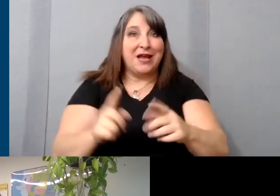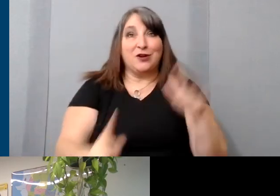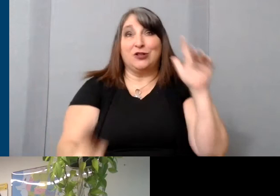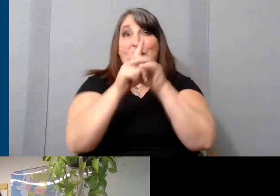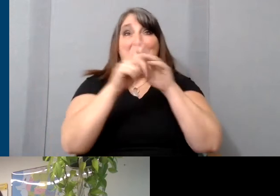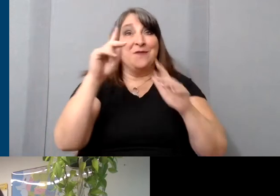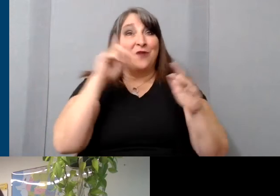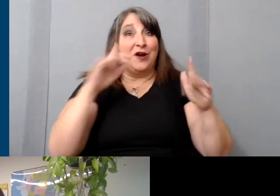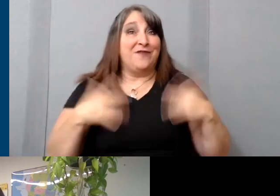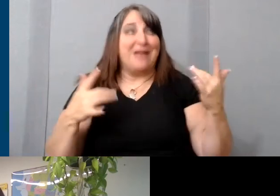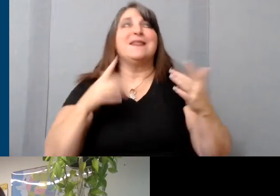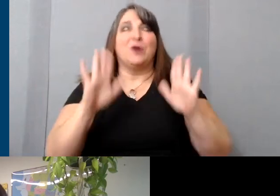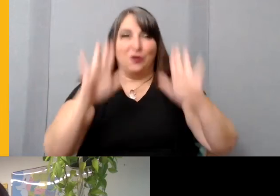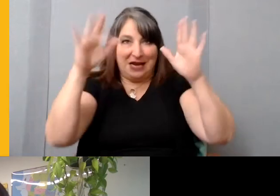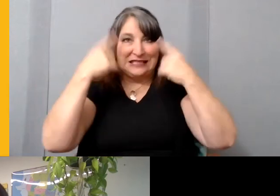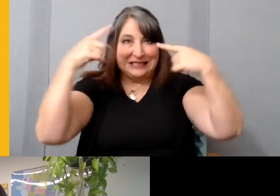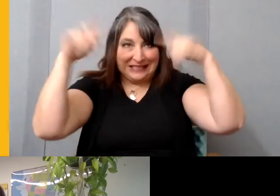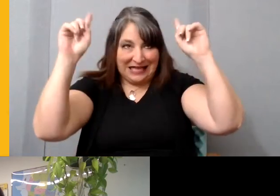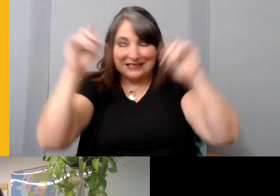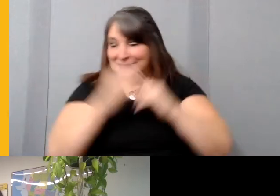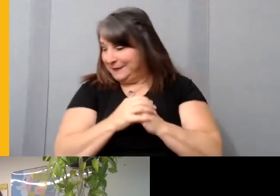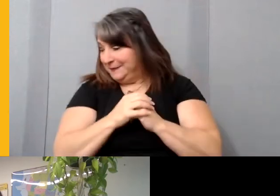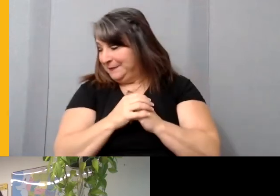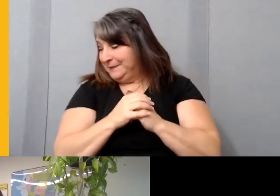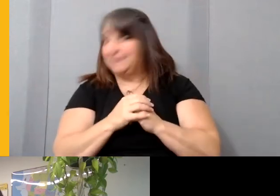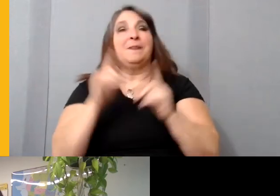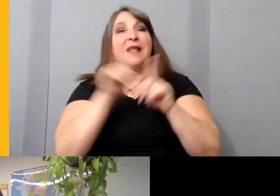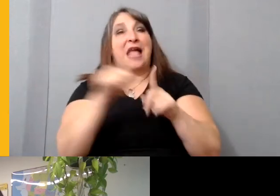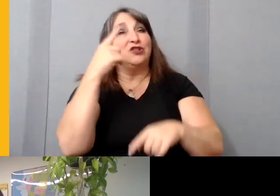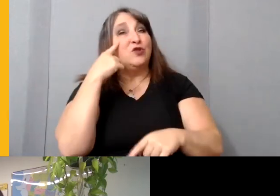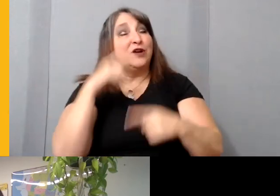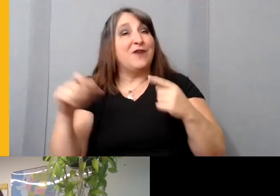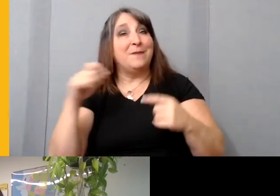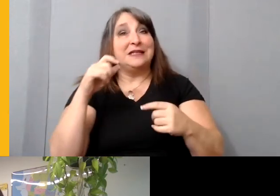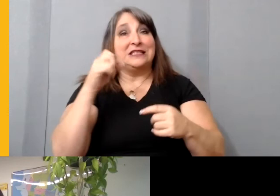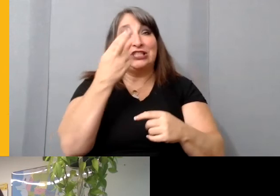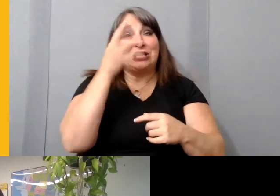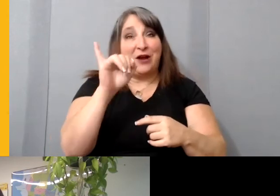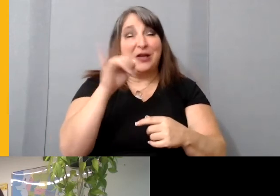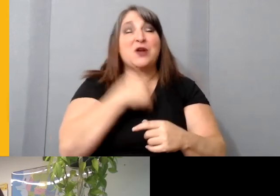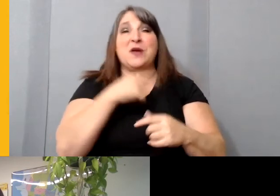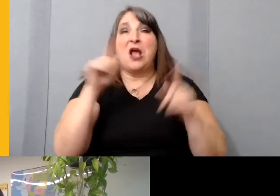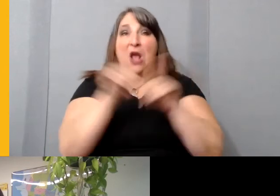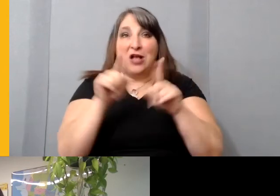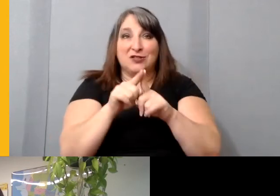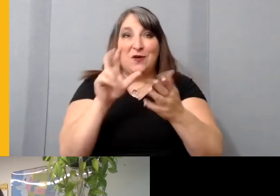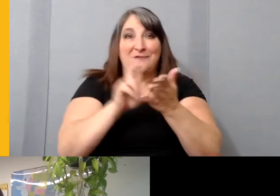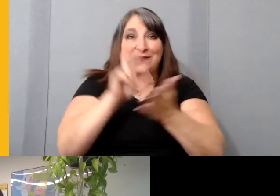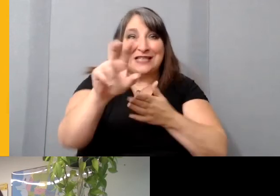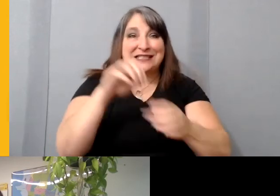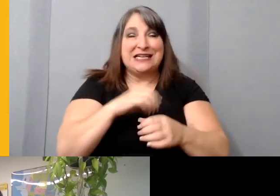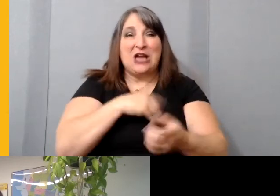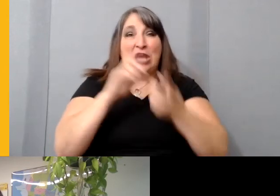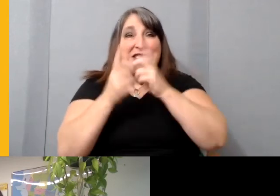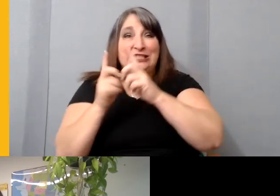great success. Next slide. And as you heard from Sherry, we also invested in and revamped our digital communications